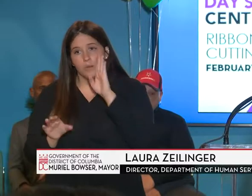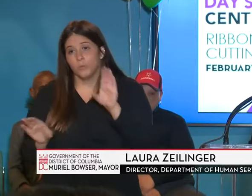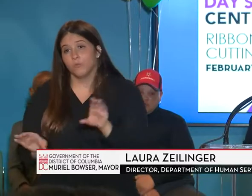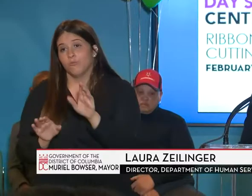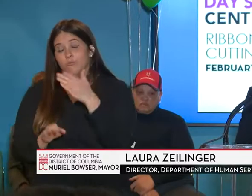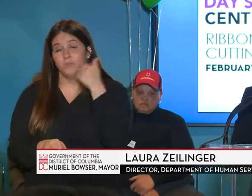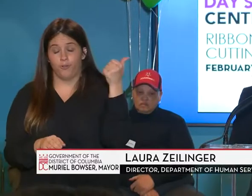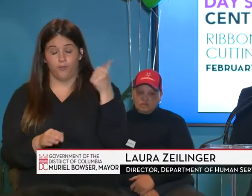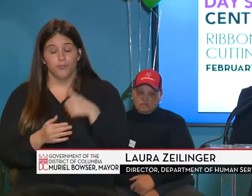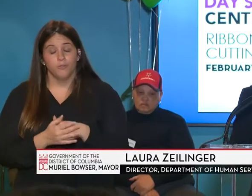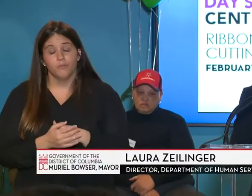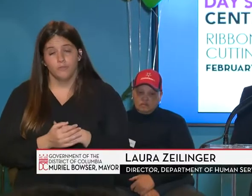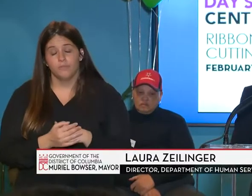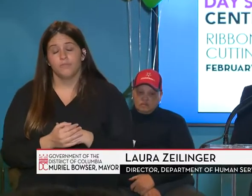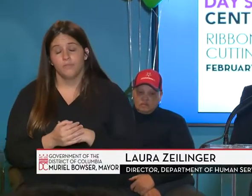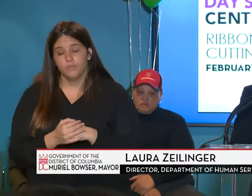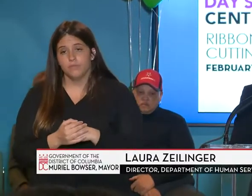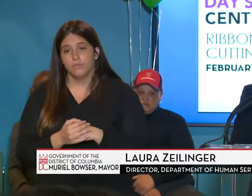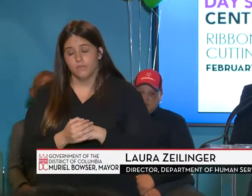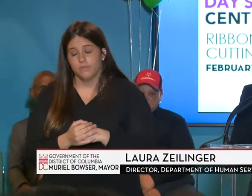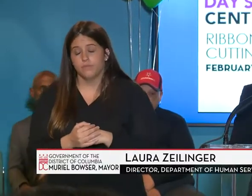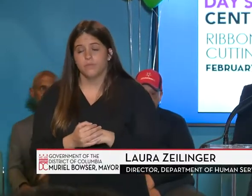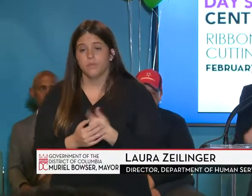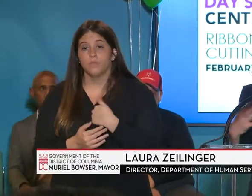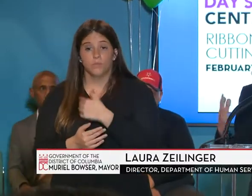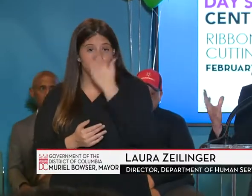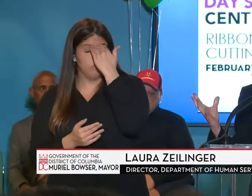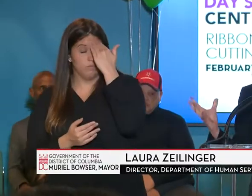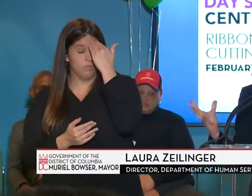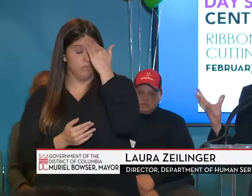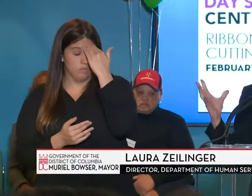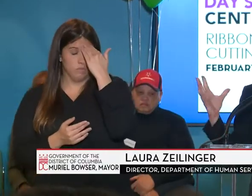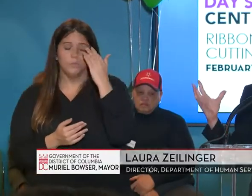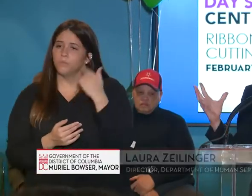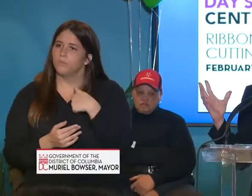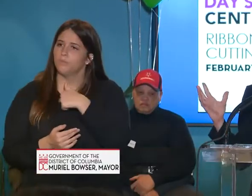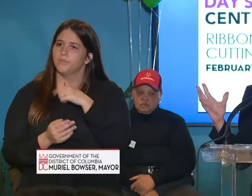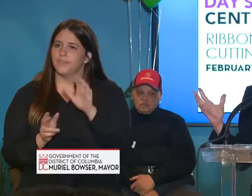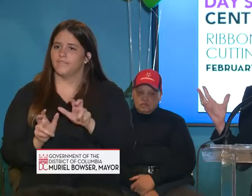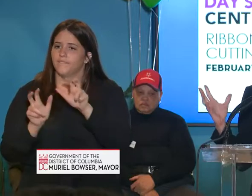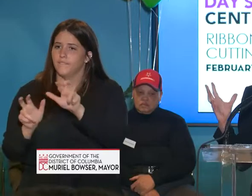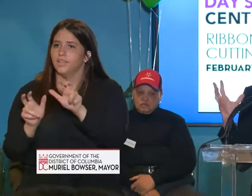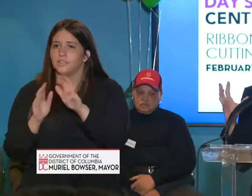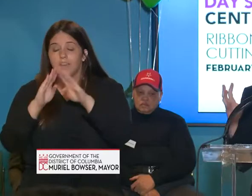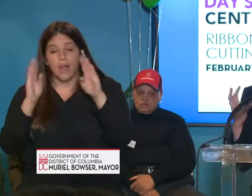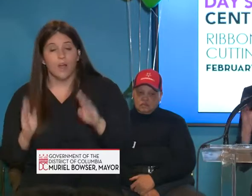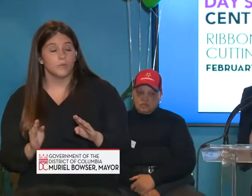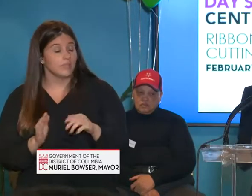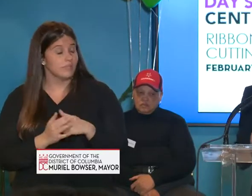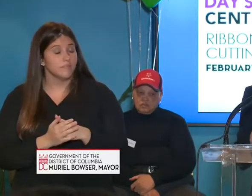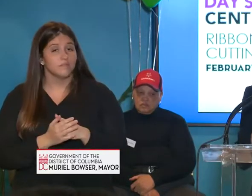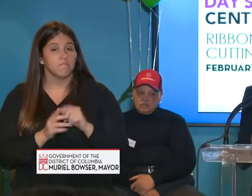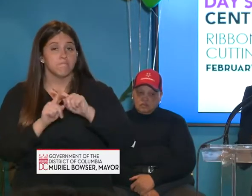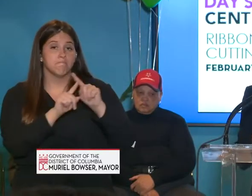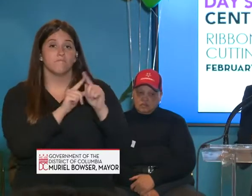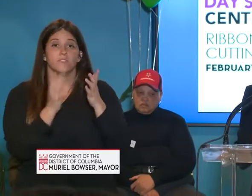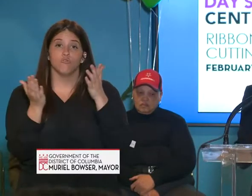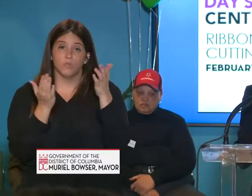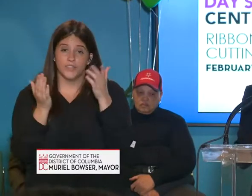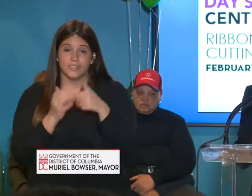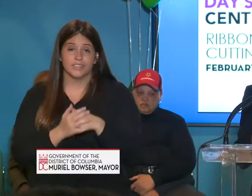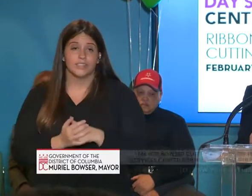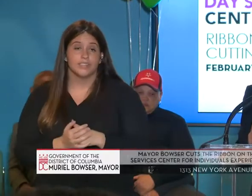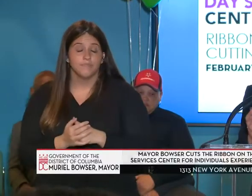we can and are committing the resources to make that happen. And we know that even as we invest in more and more housing and services,